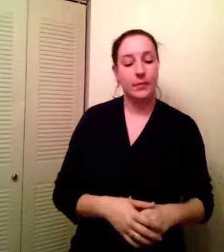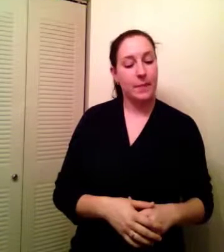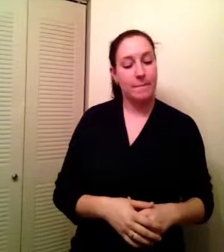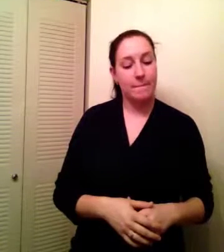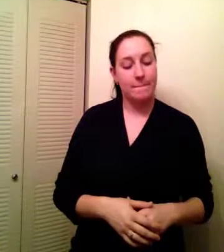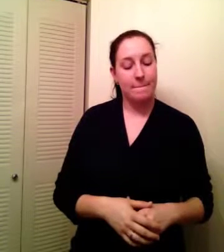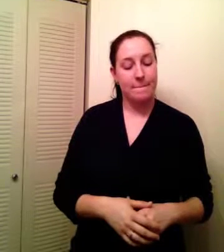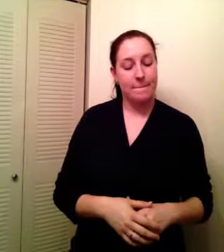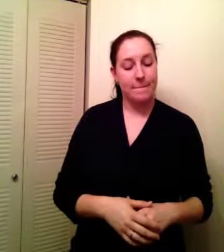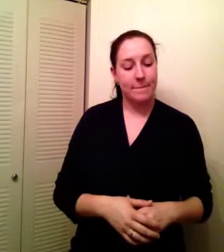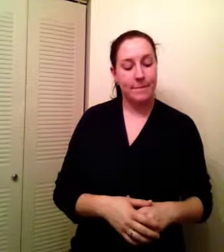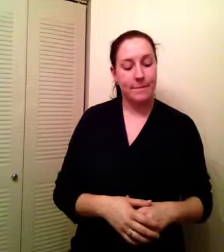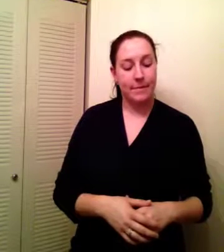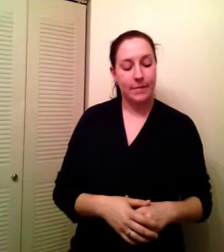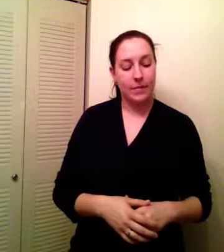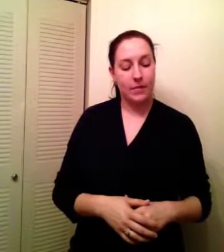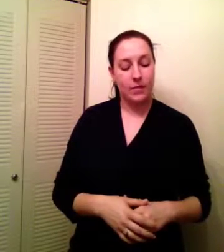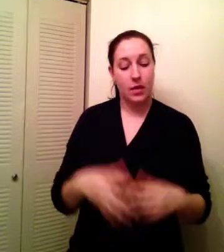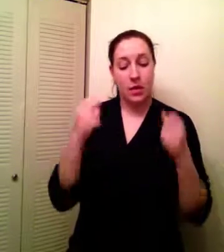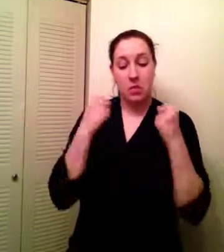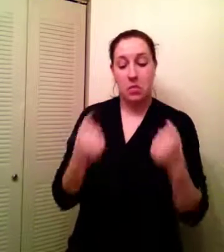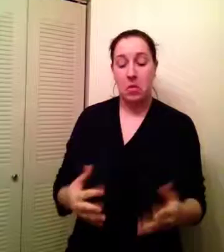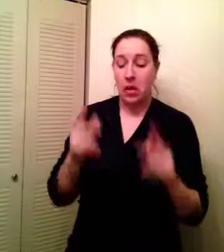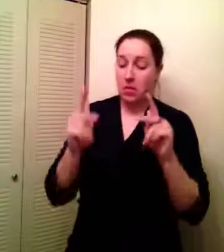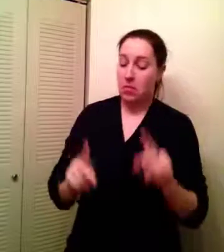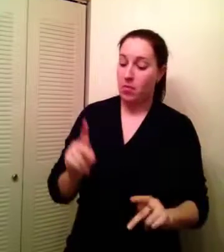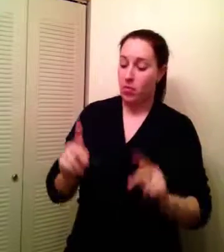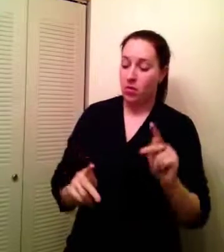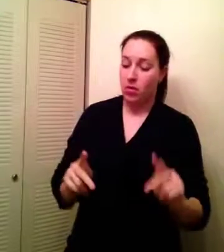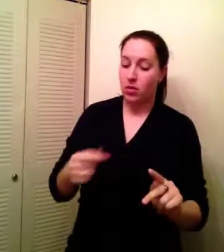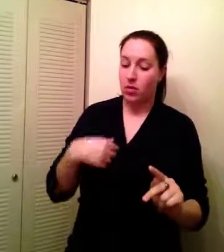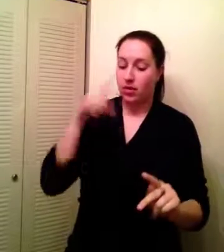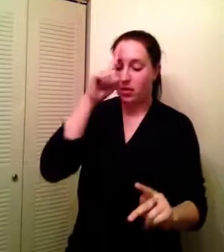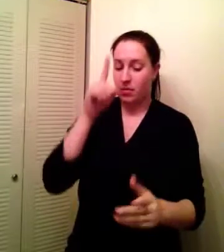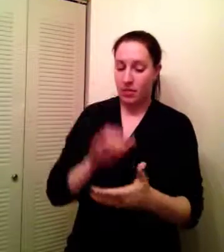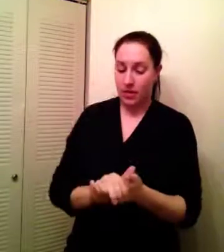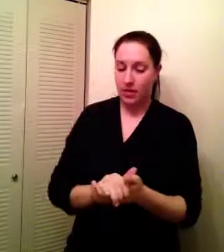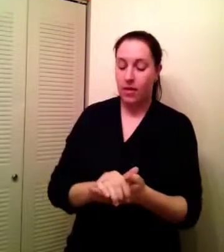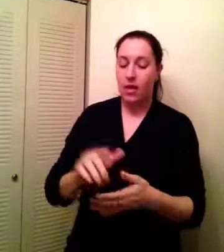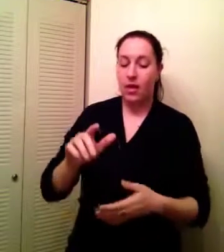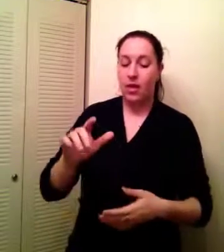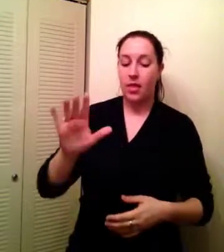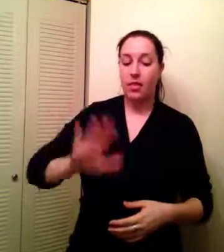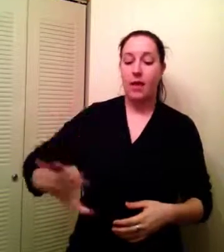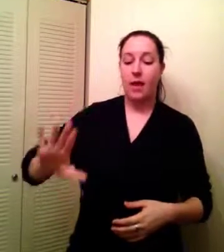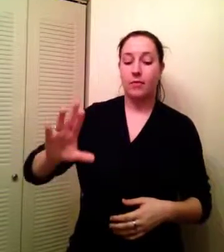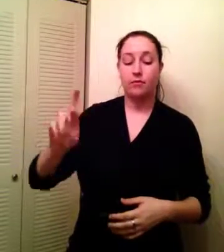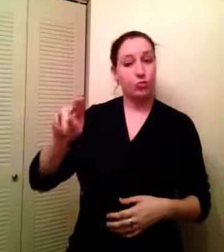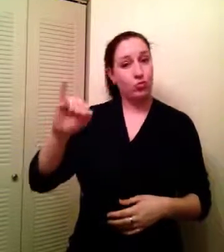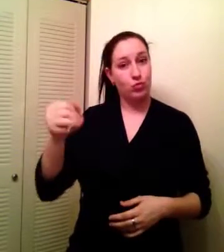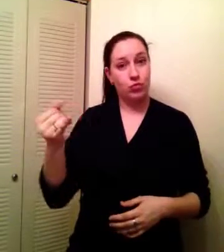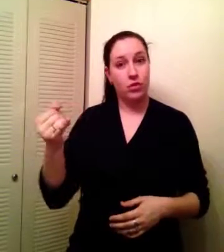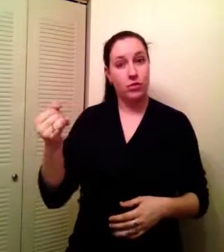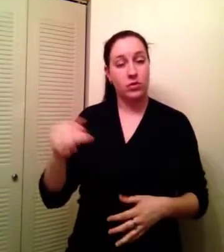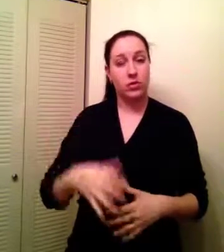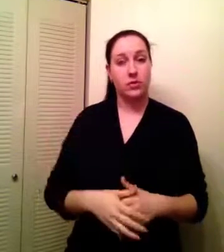A lot of people typically, when restorative justice started to come out as a thing, people were proposing it. Let's not always throw the book at